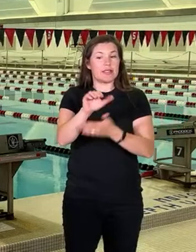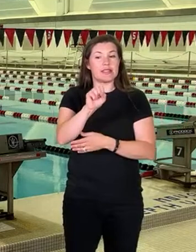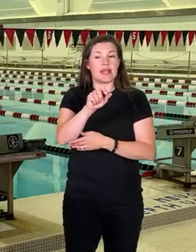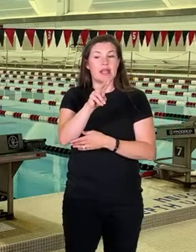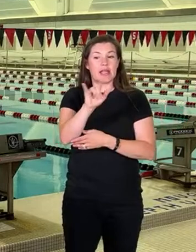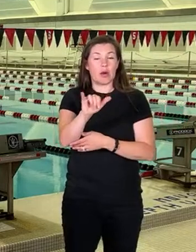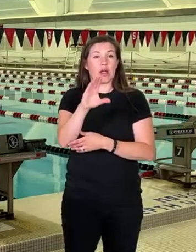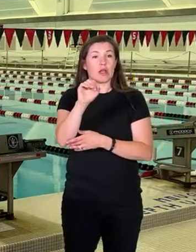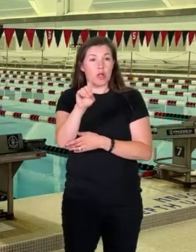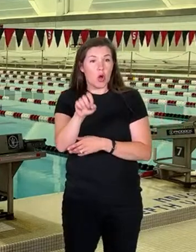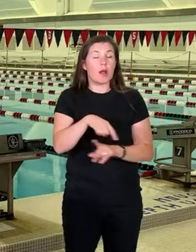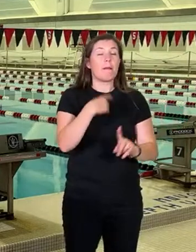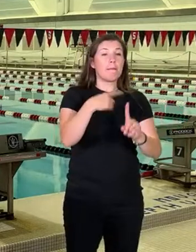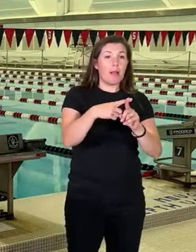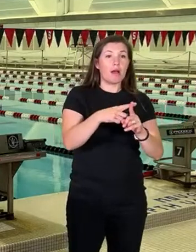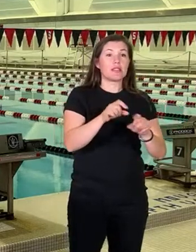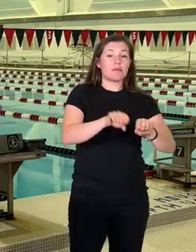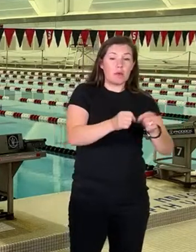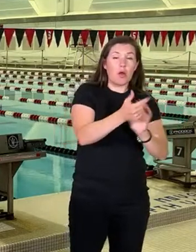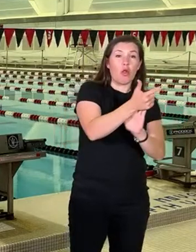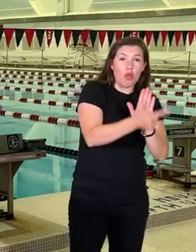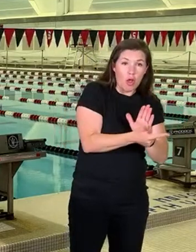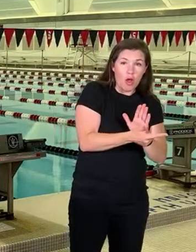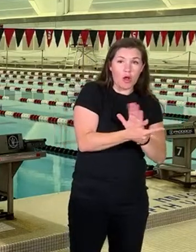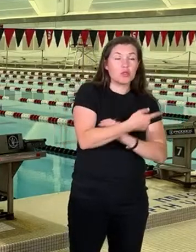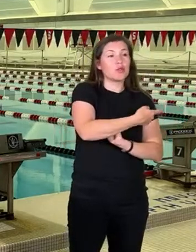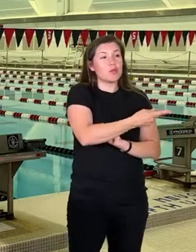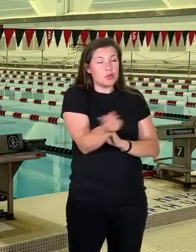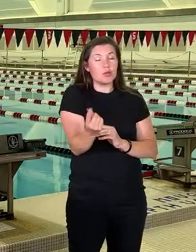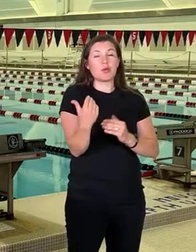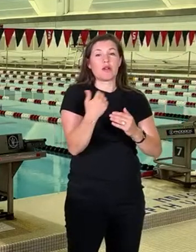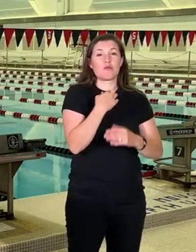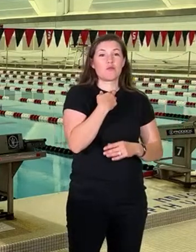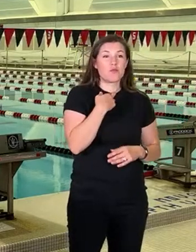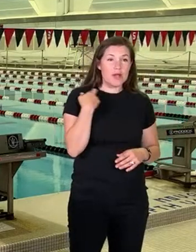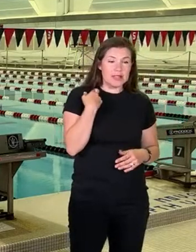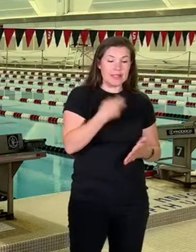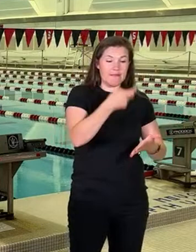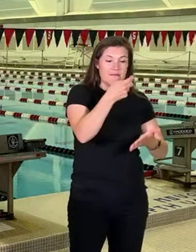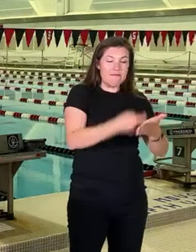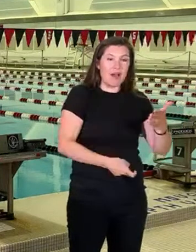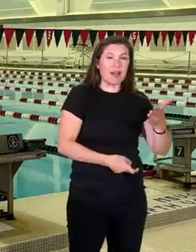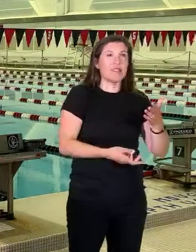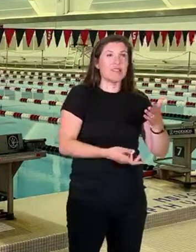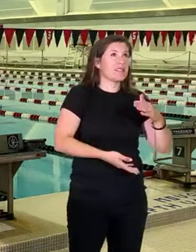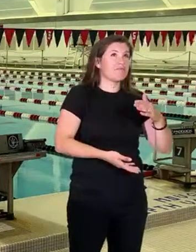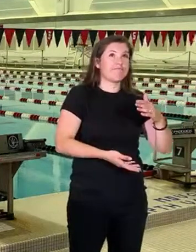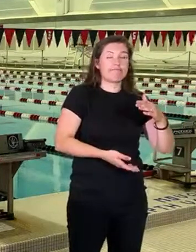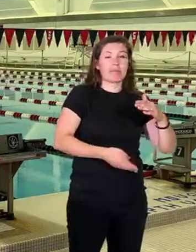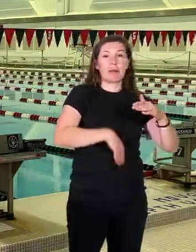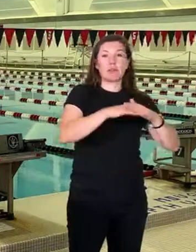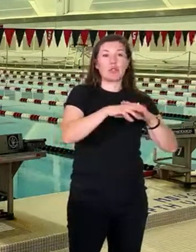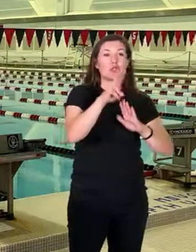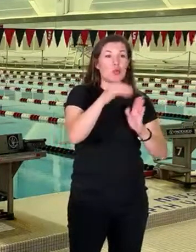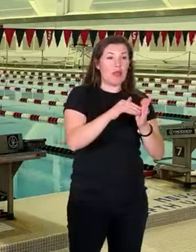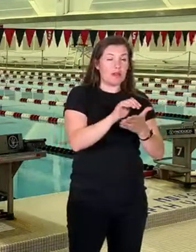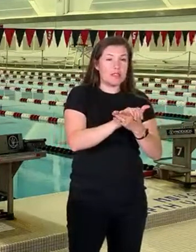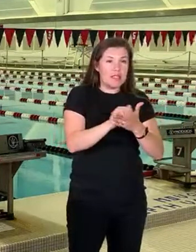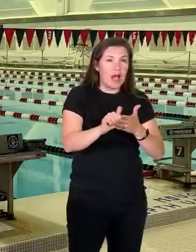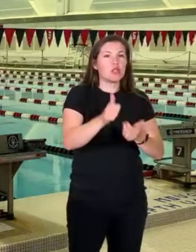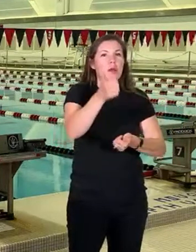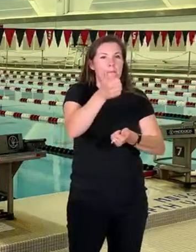State law such that you are at risk of fines of up to $2,000